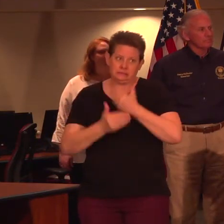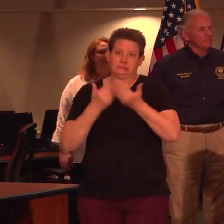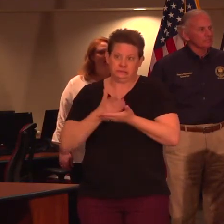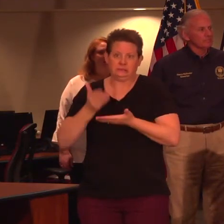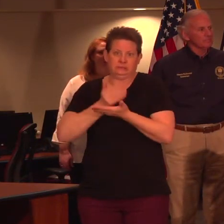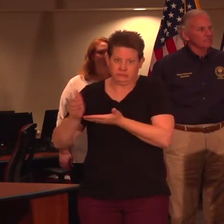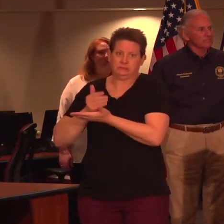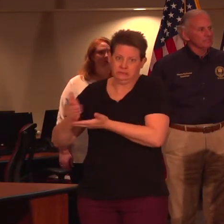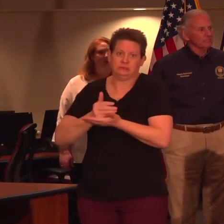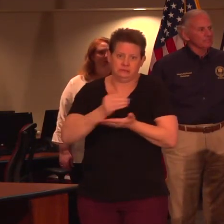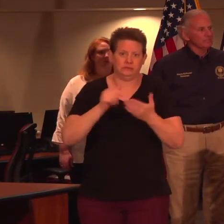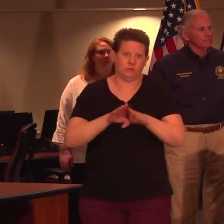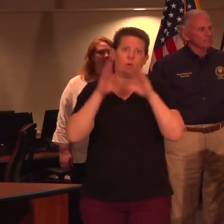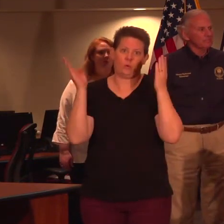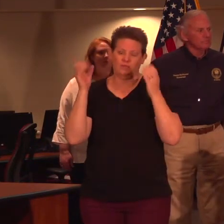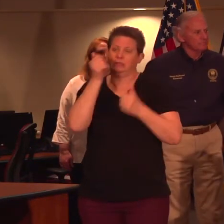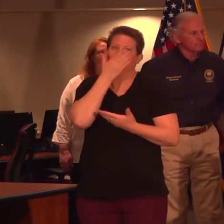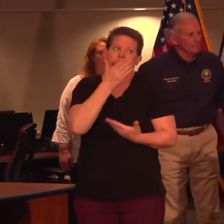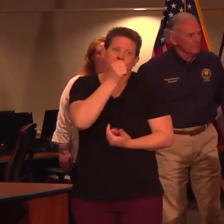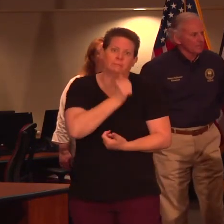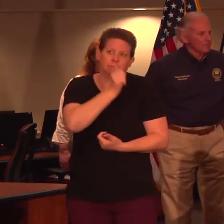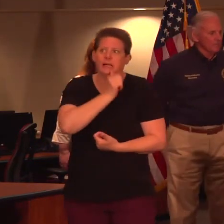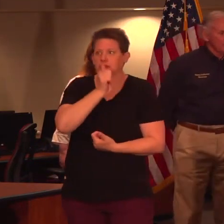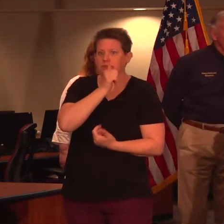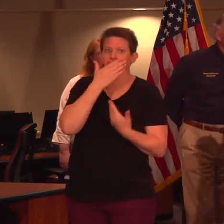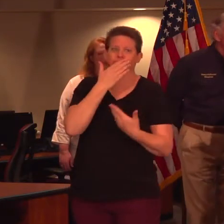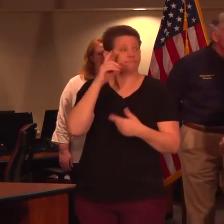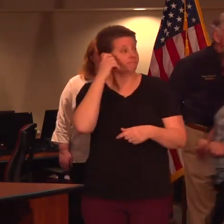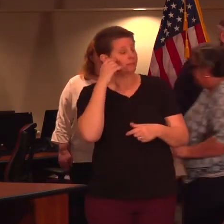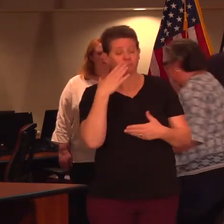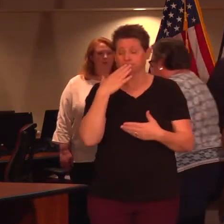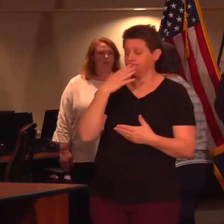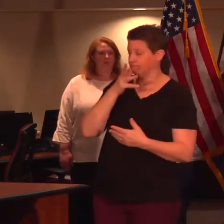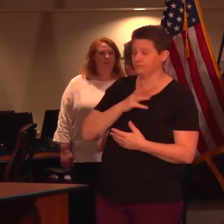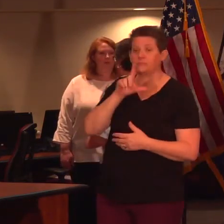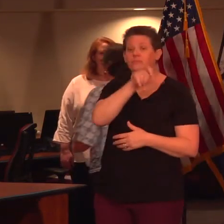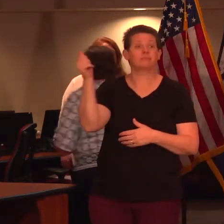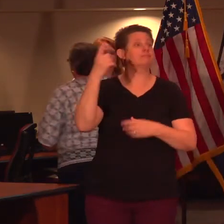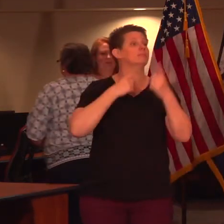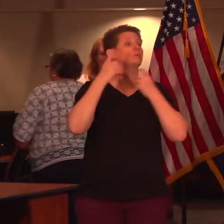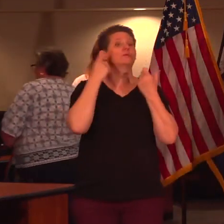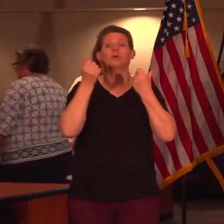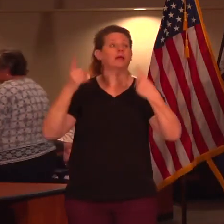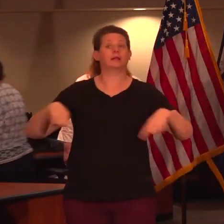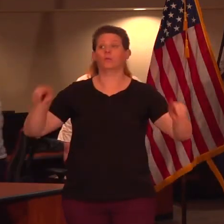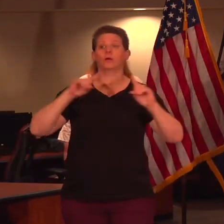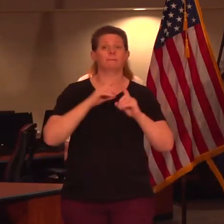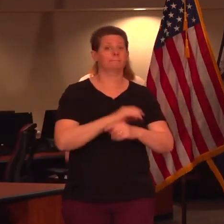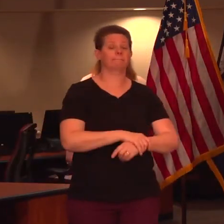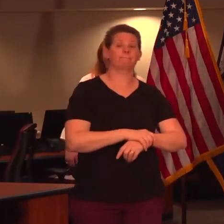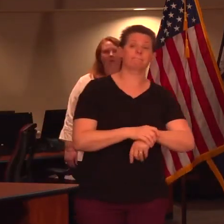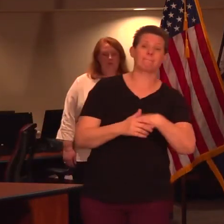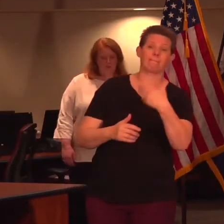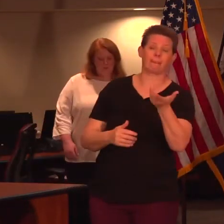cleared and operational. So thank you for your patience, Governor. Thank you, ma'am. Are there any questions for anyone?